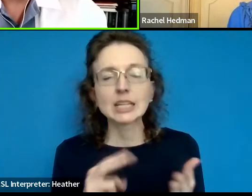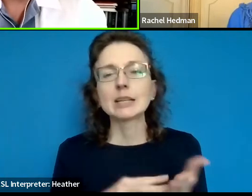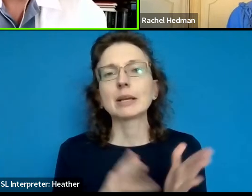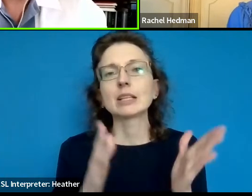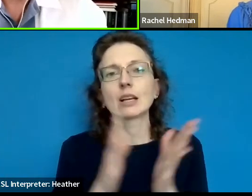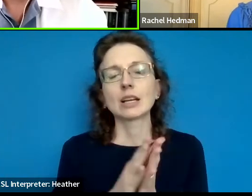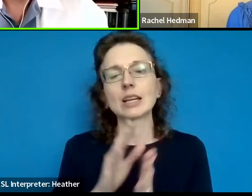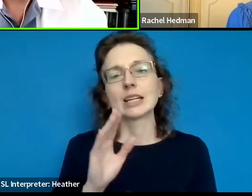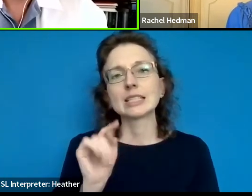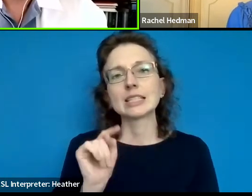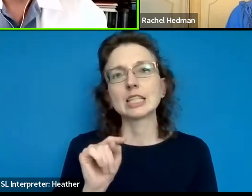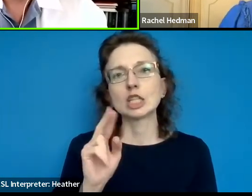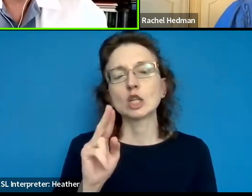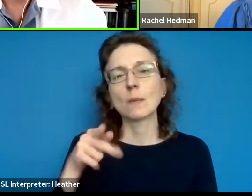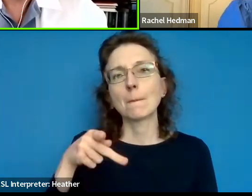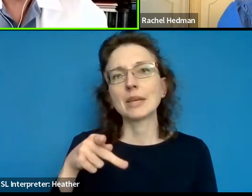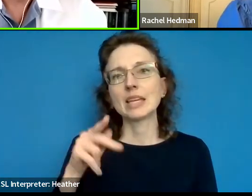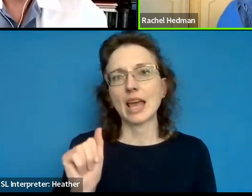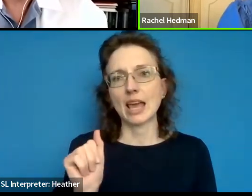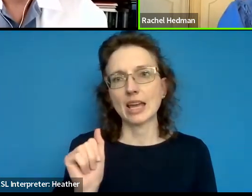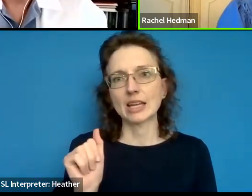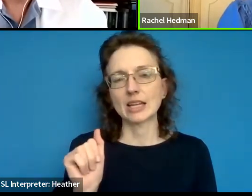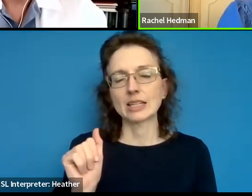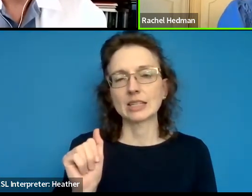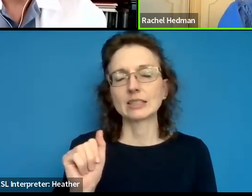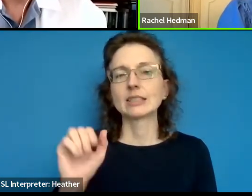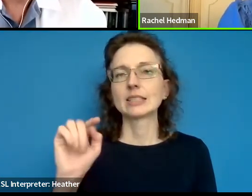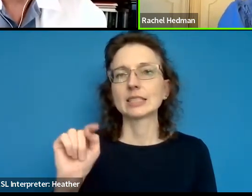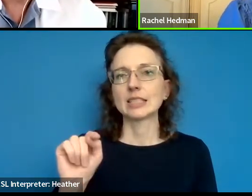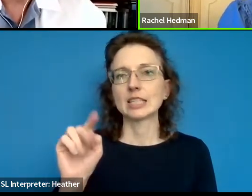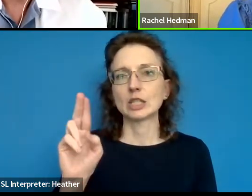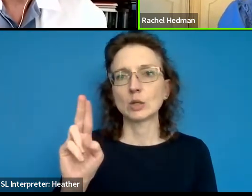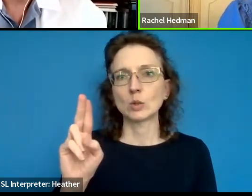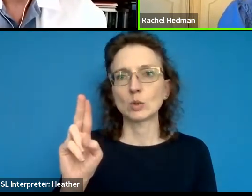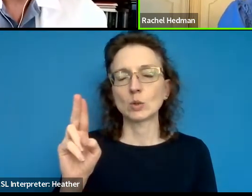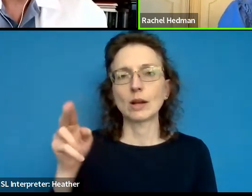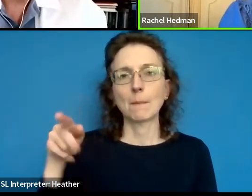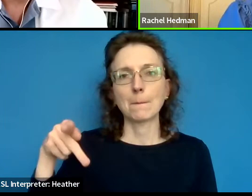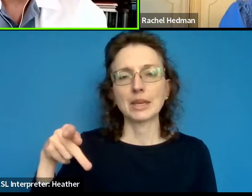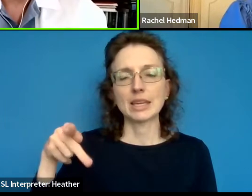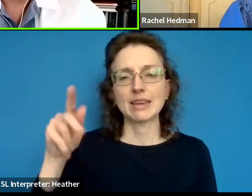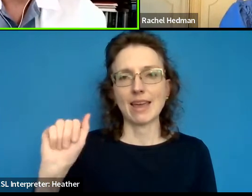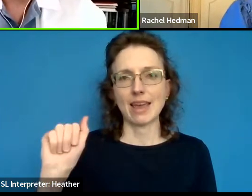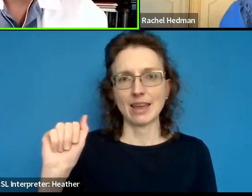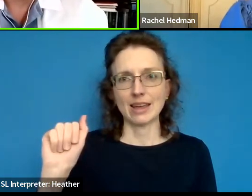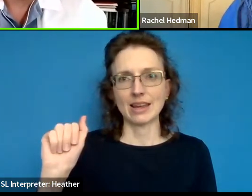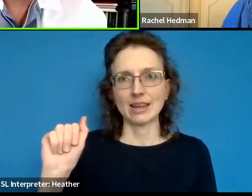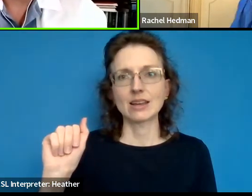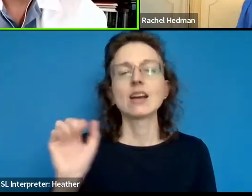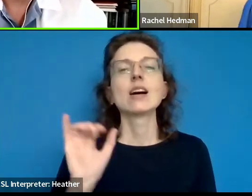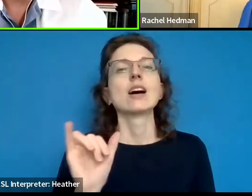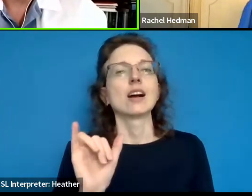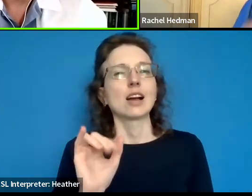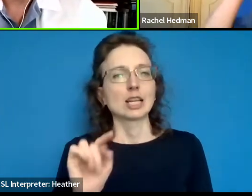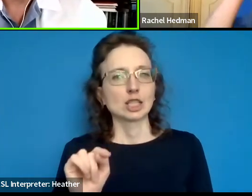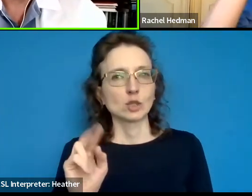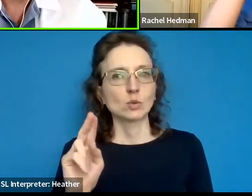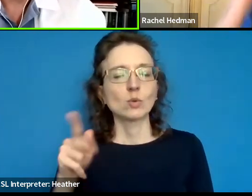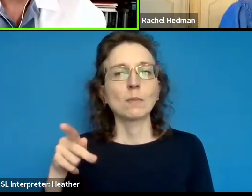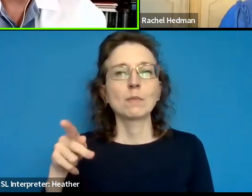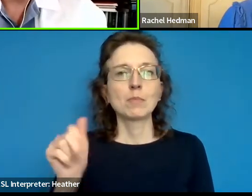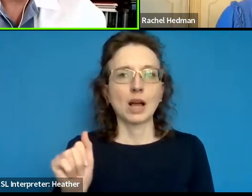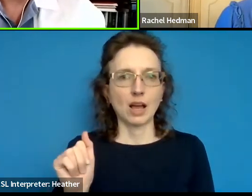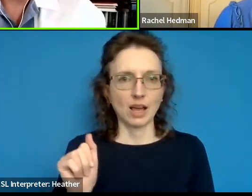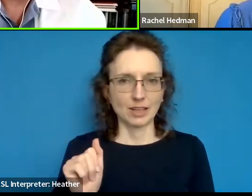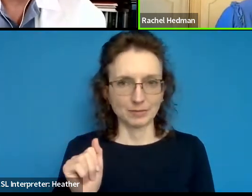is T-U-P-A. T-U-P-A. So yeah. T-U-P-A. T-U-P-A. Okay. Yeah, T-U-P as